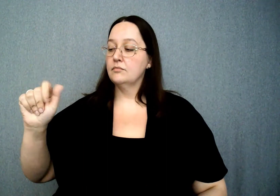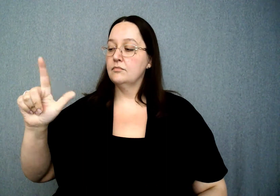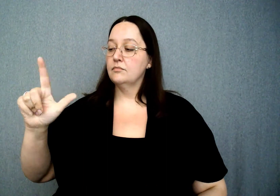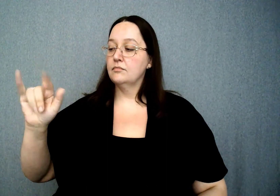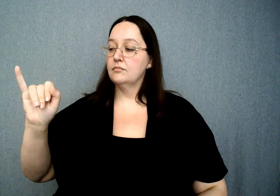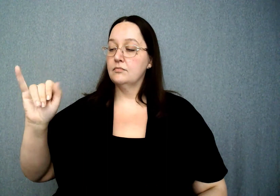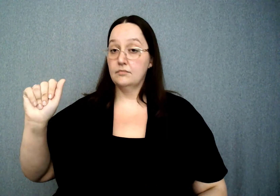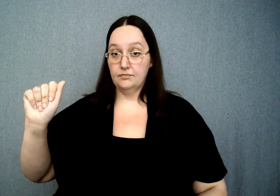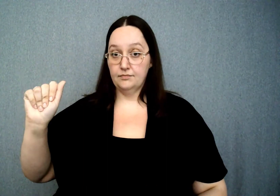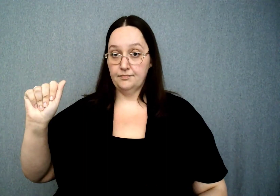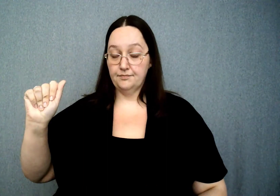Australia.